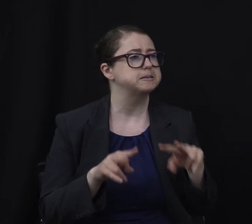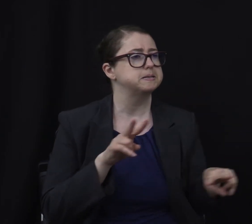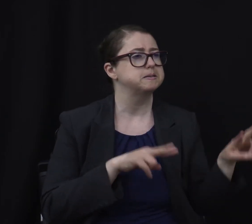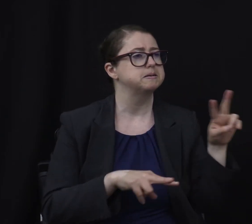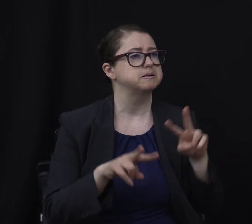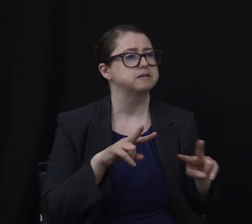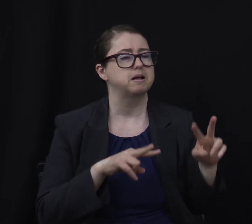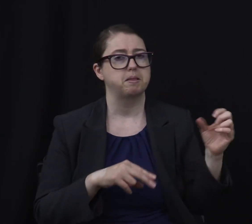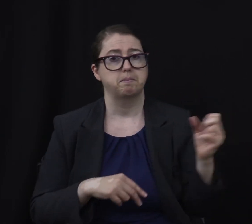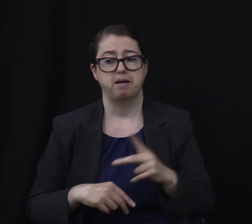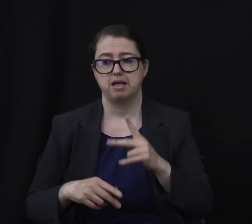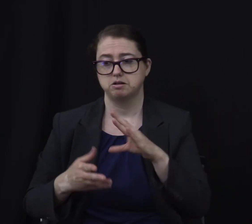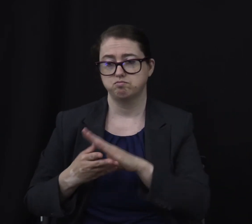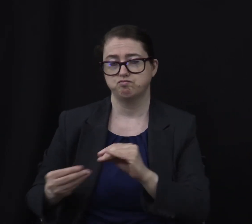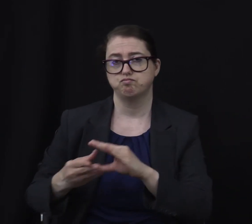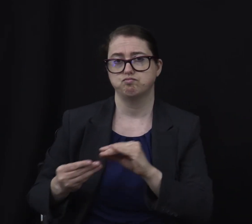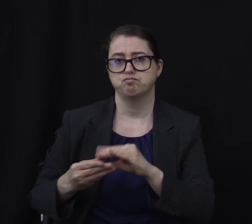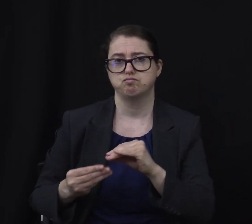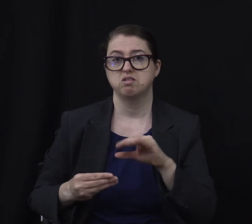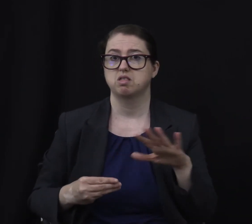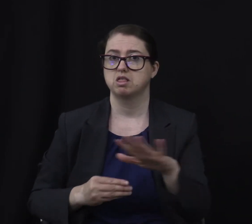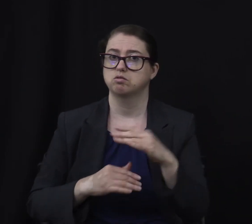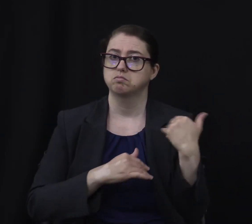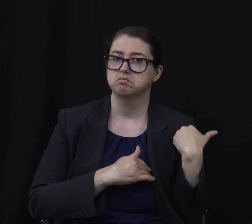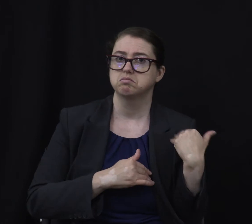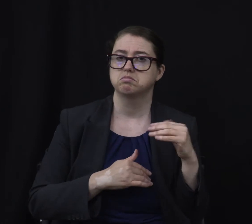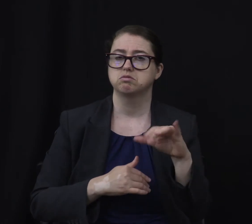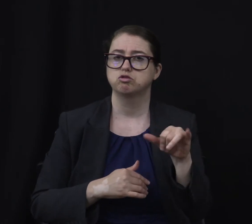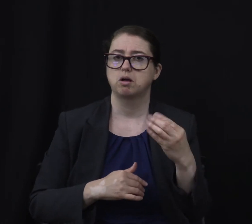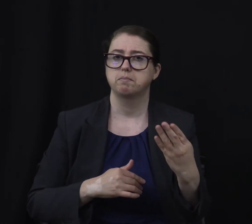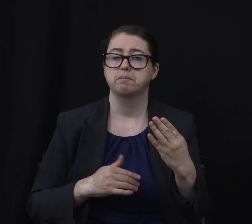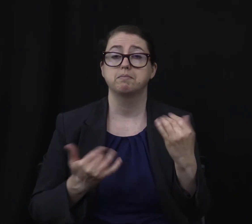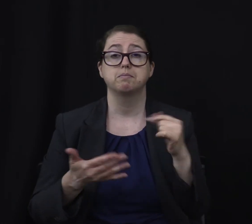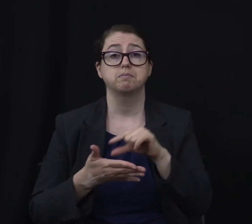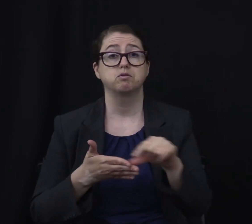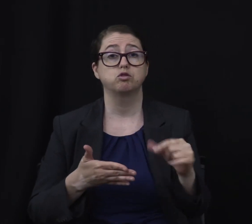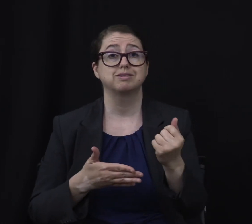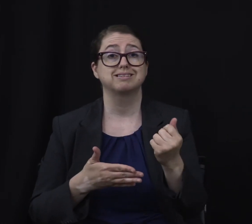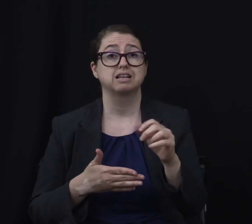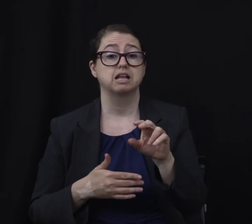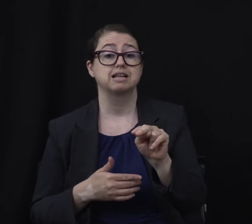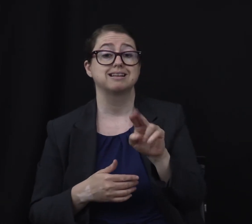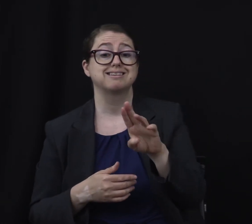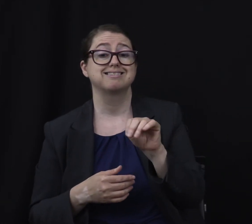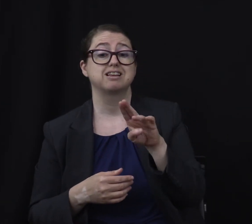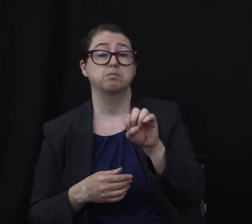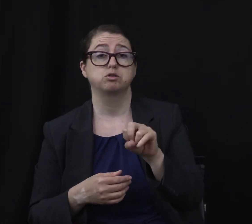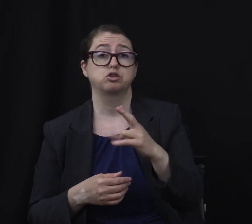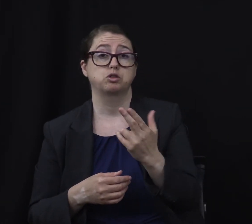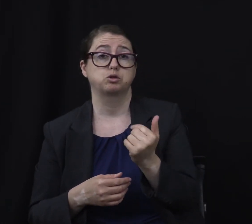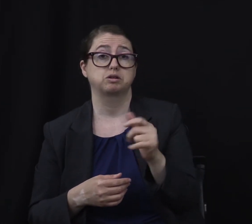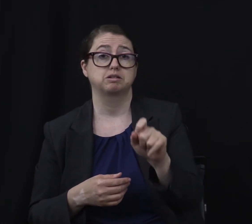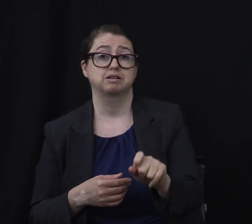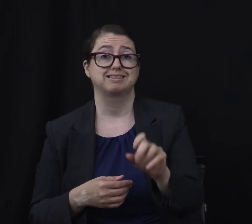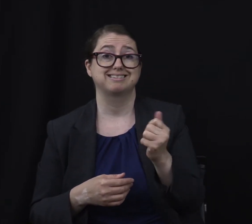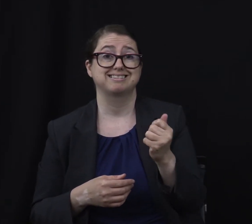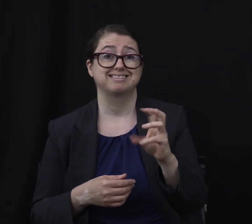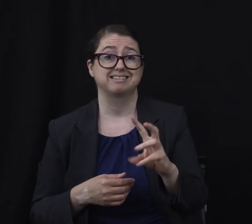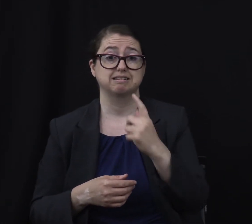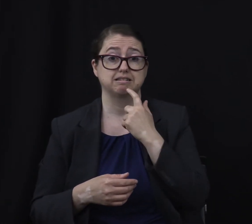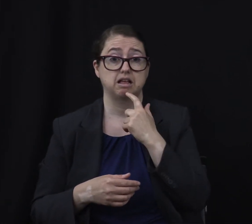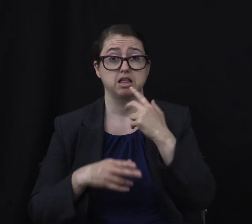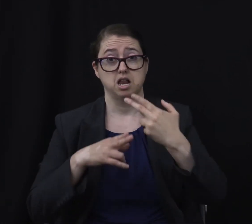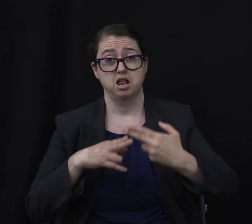God. Now I want you to look at verse 16 here in Numbers chapter 13. It says, these are the names of the men